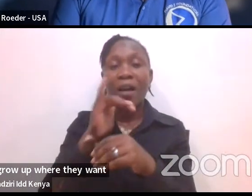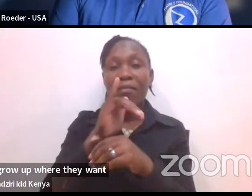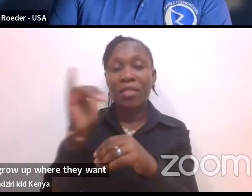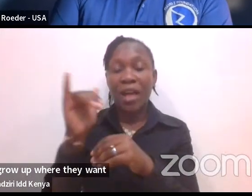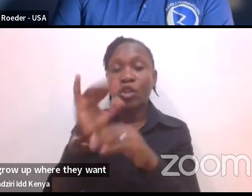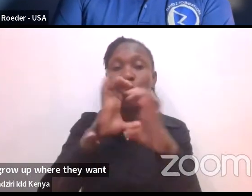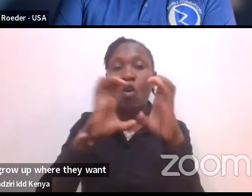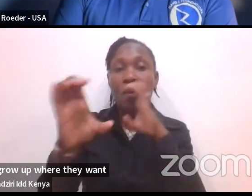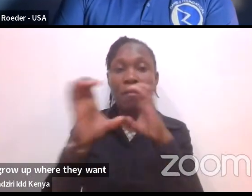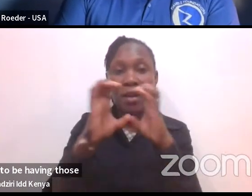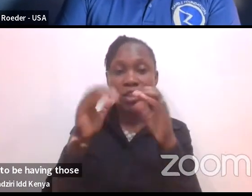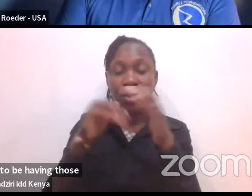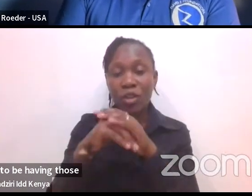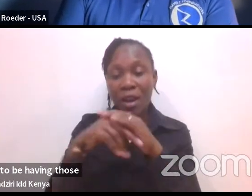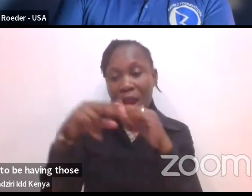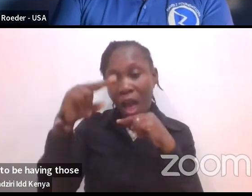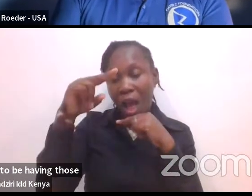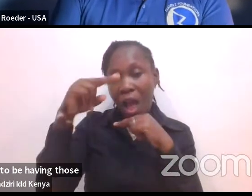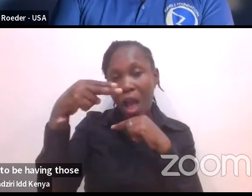in high school.